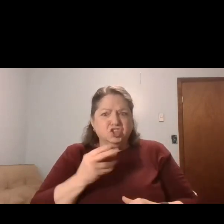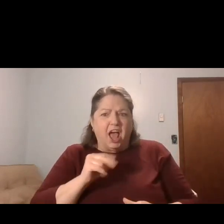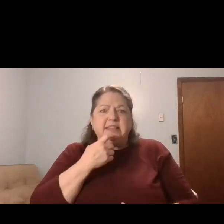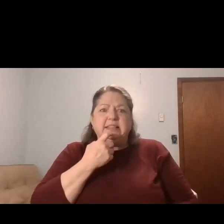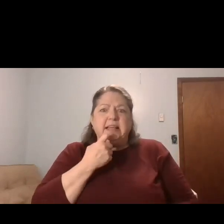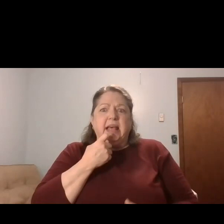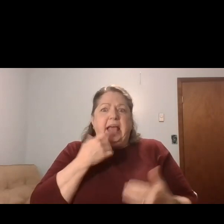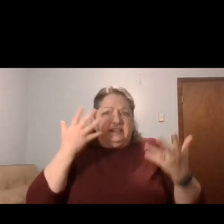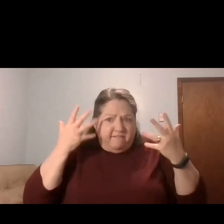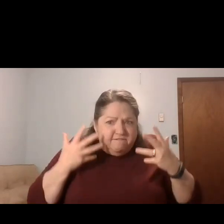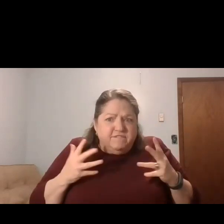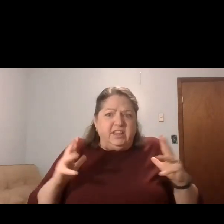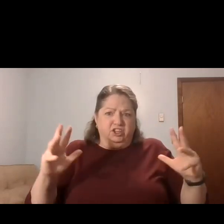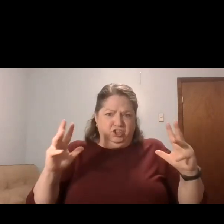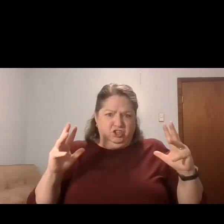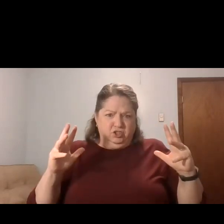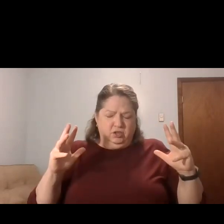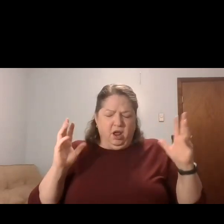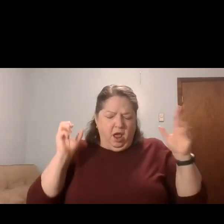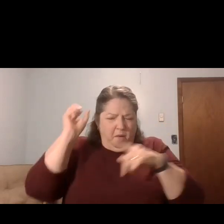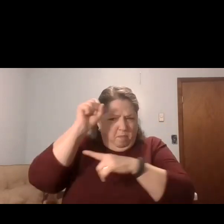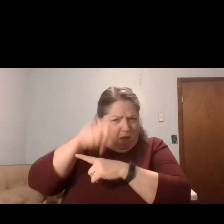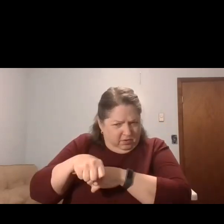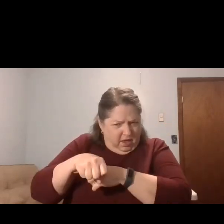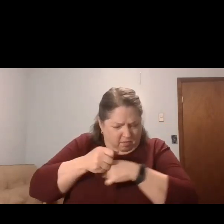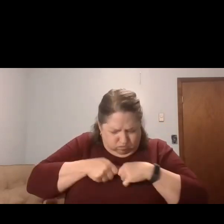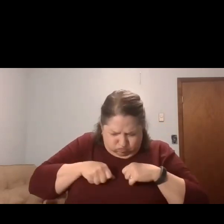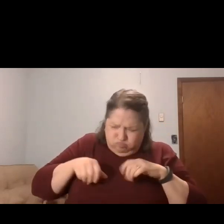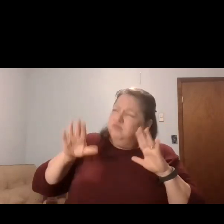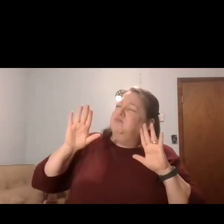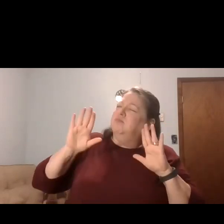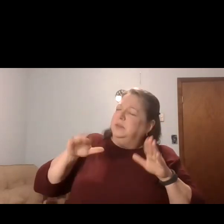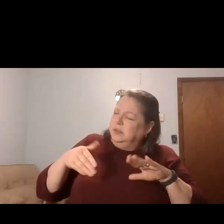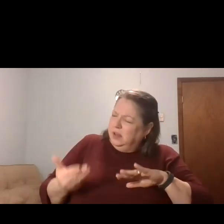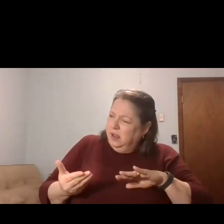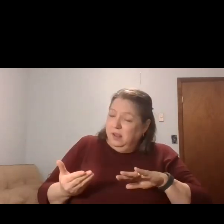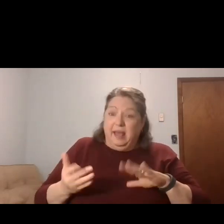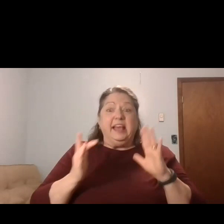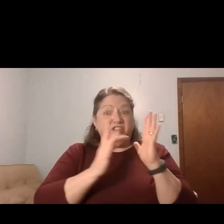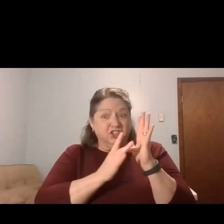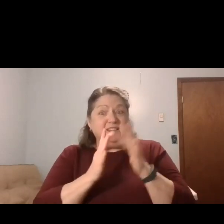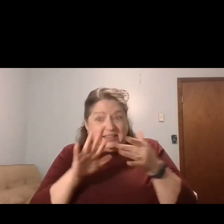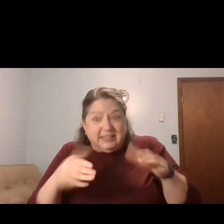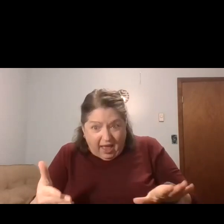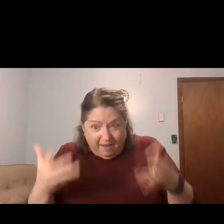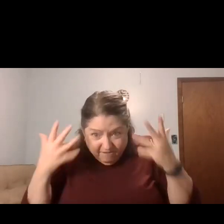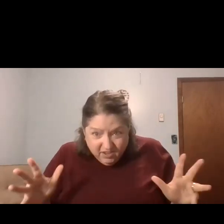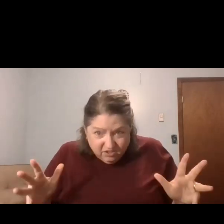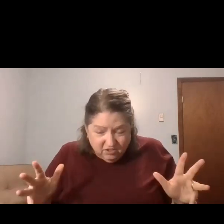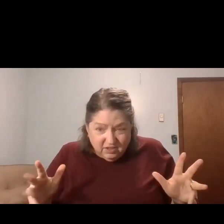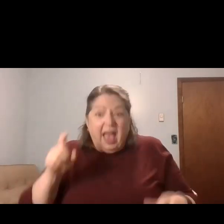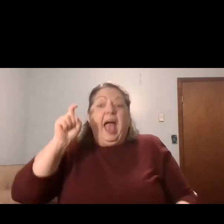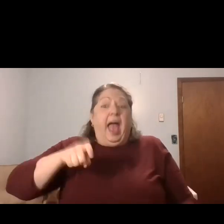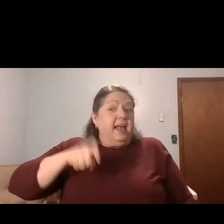and gives up his spirit. And so, yes, Jesus died. He had to die. But